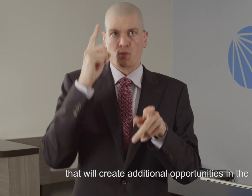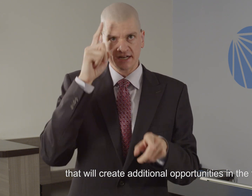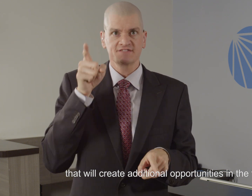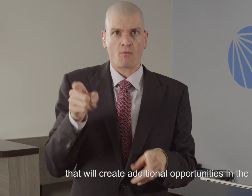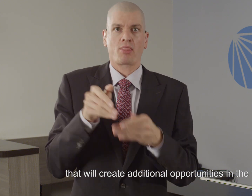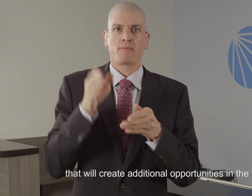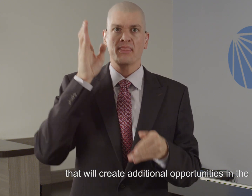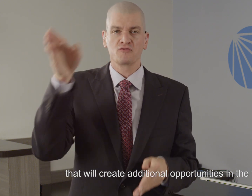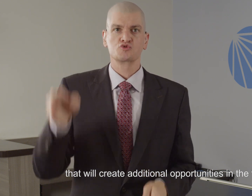future.